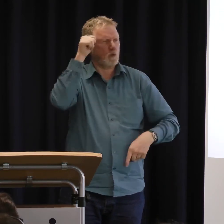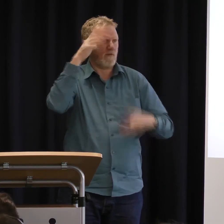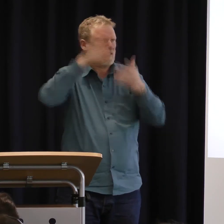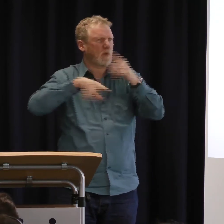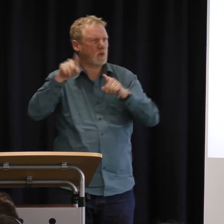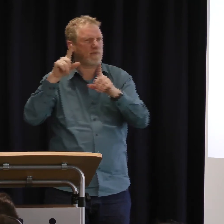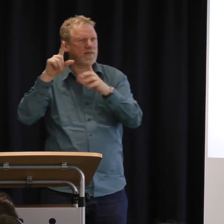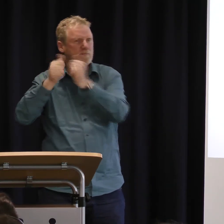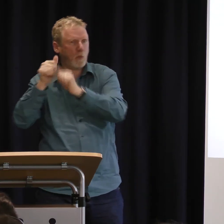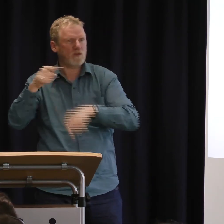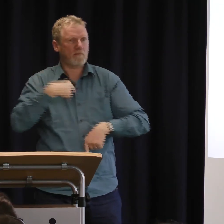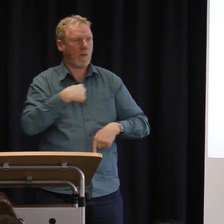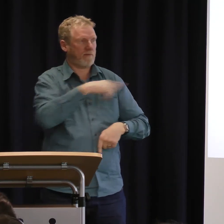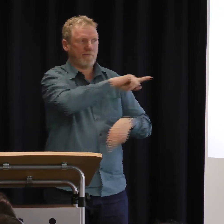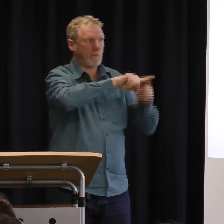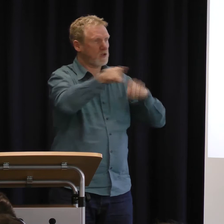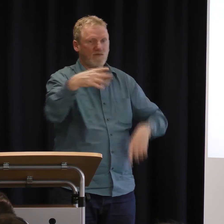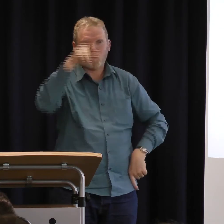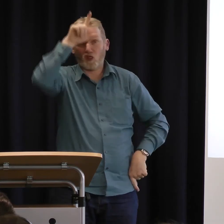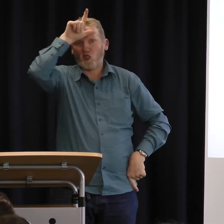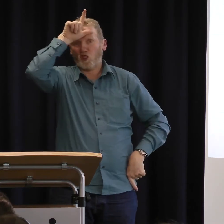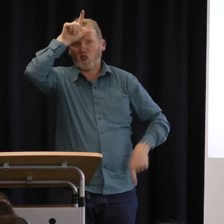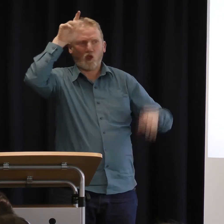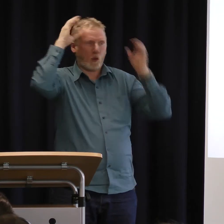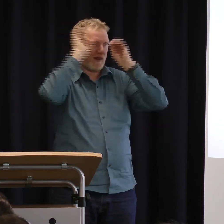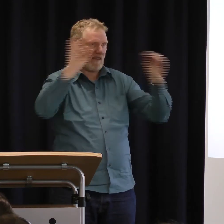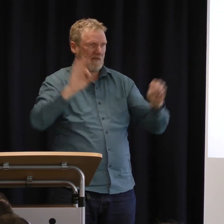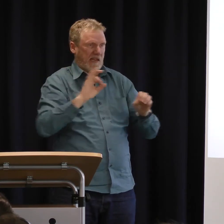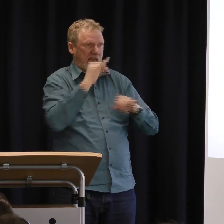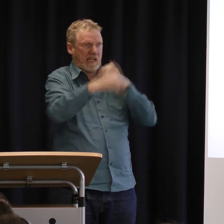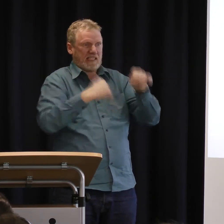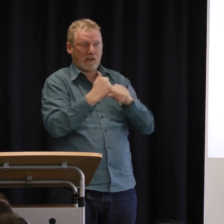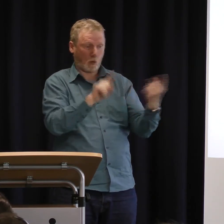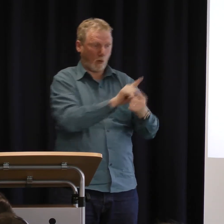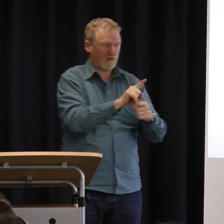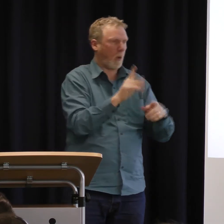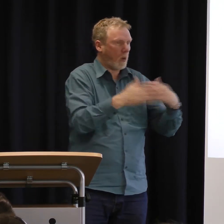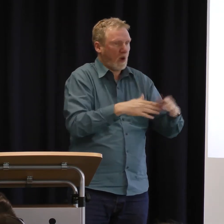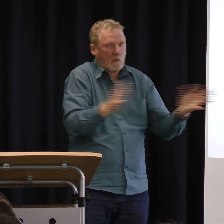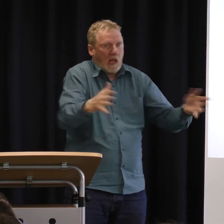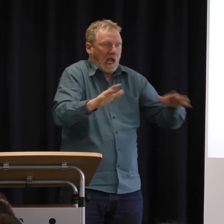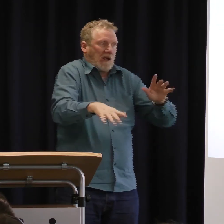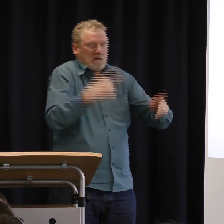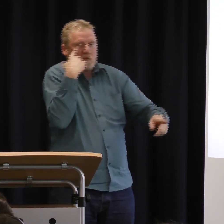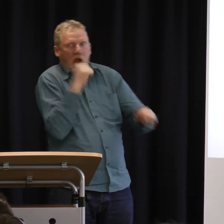was organised by deaf people in Australia. John knew a lot about sport, but most of us, we knew nothing. We knew about